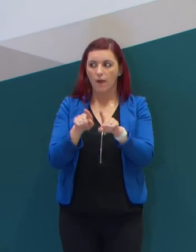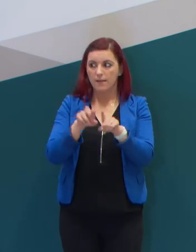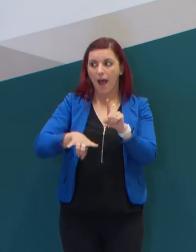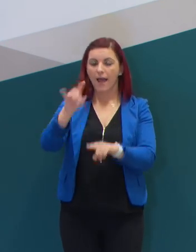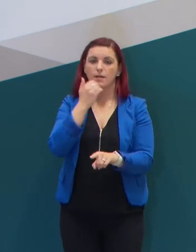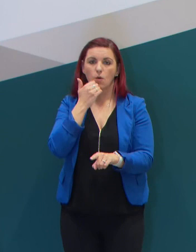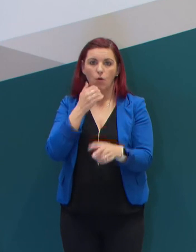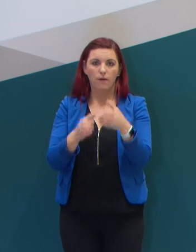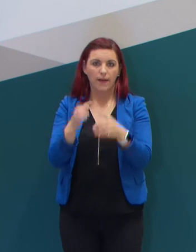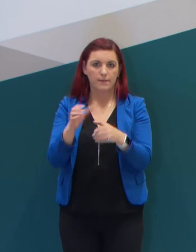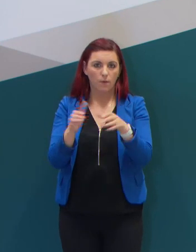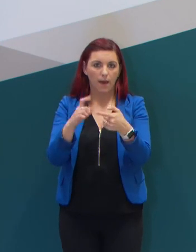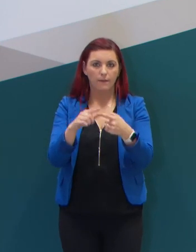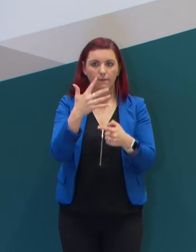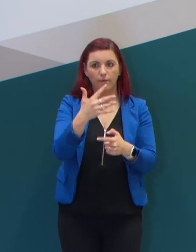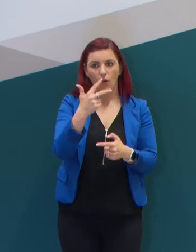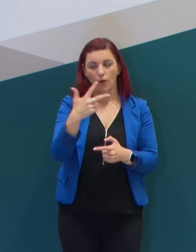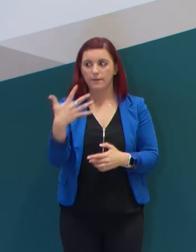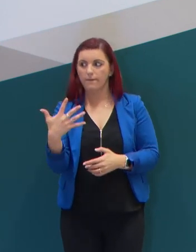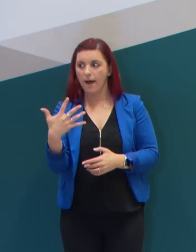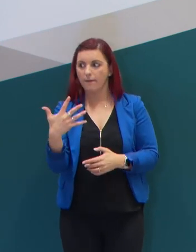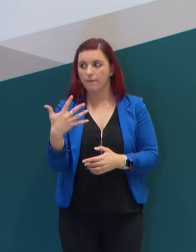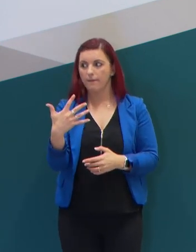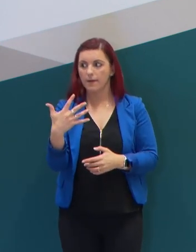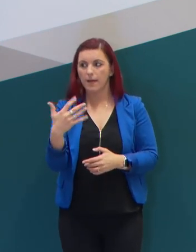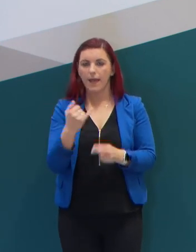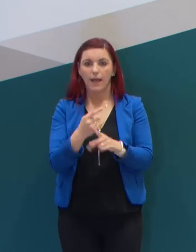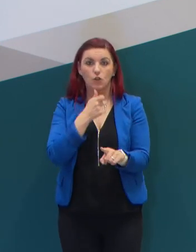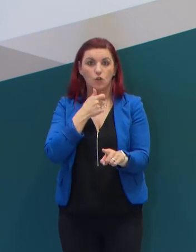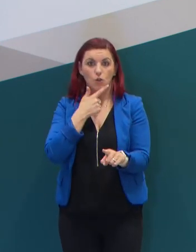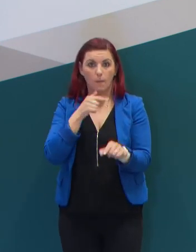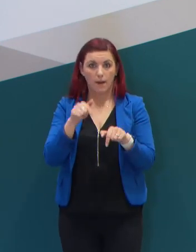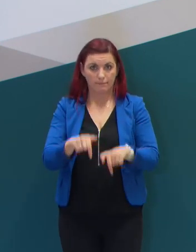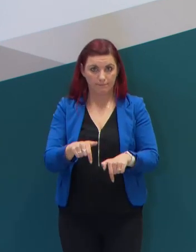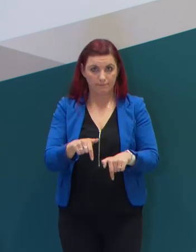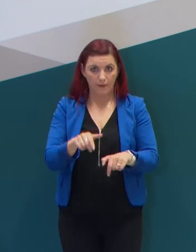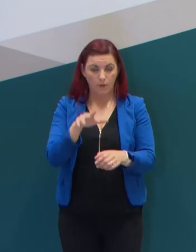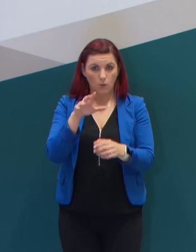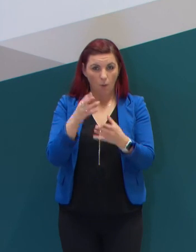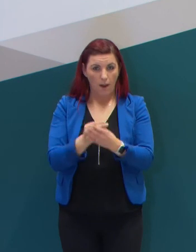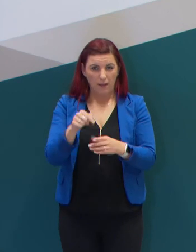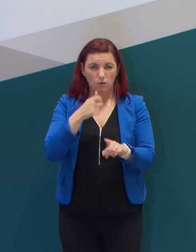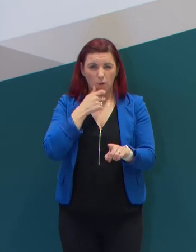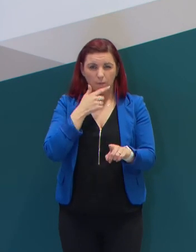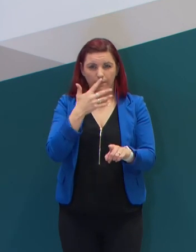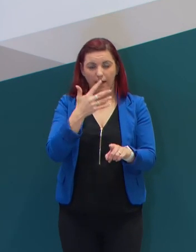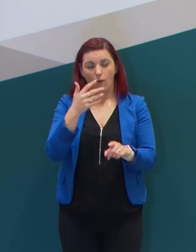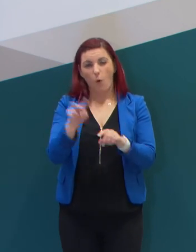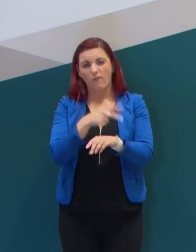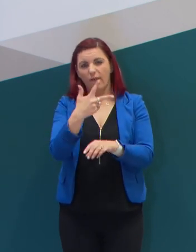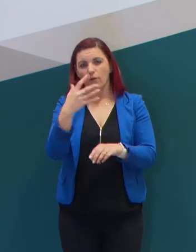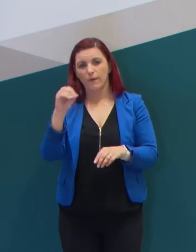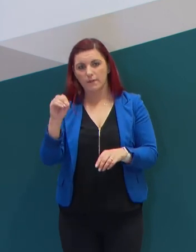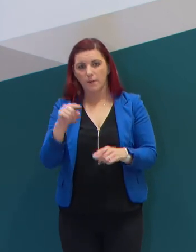cases at 535, which represents 55% of the total. And in terms of transmission status,